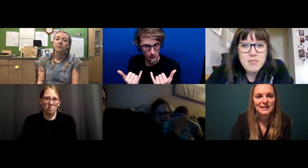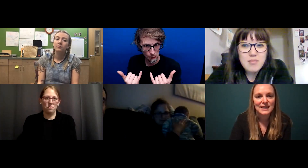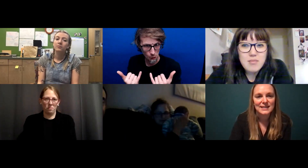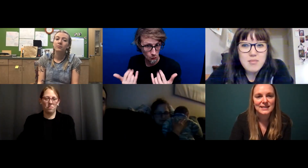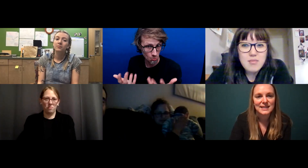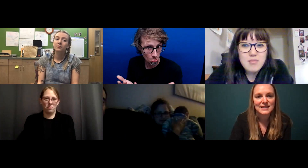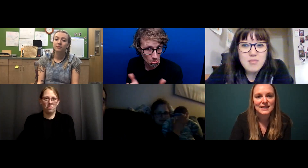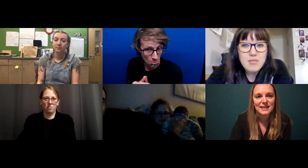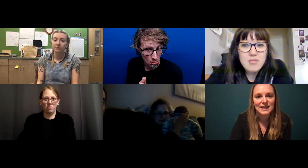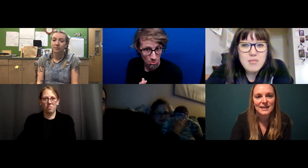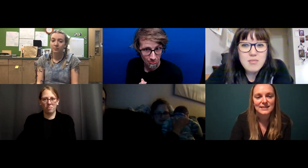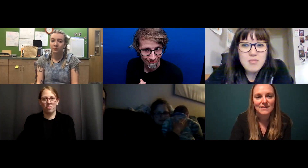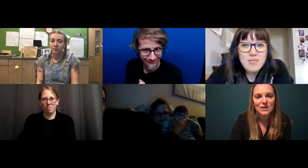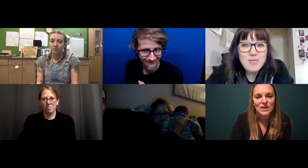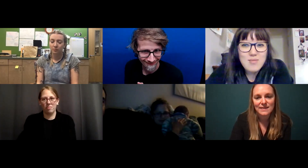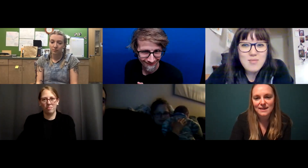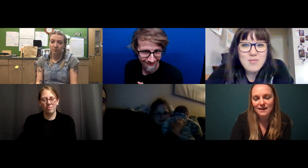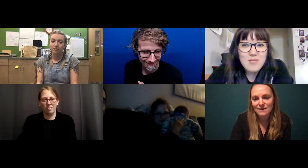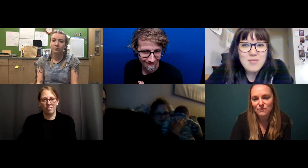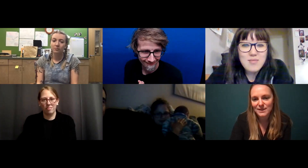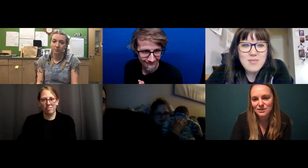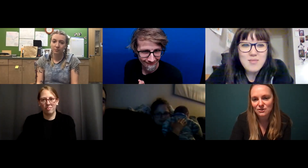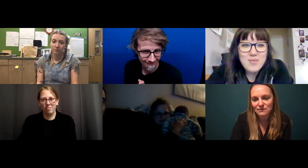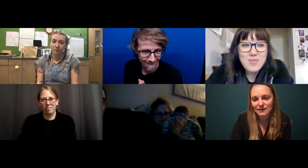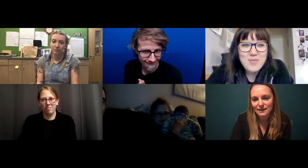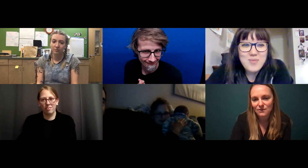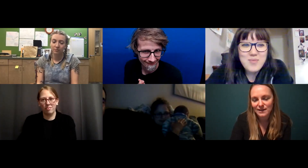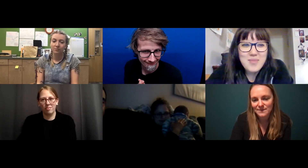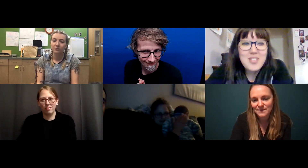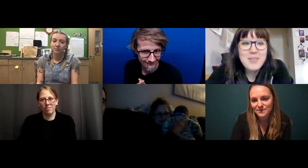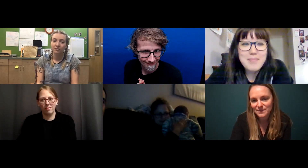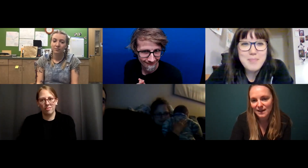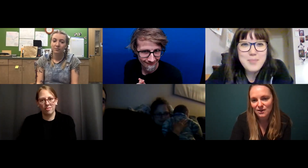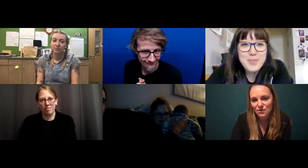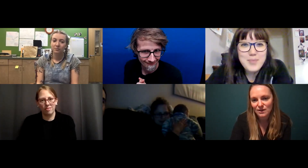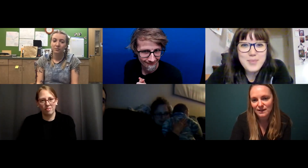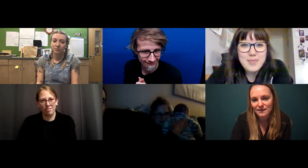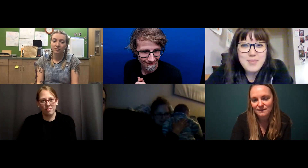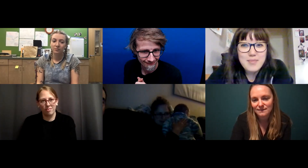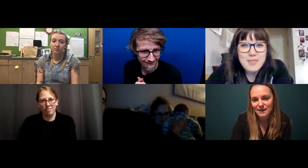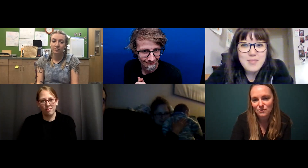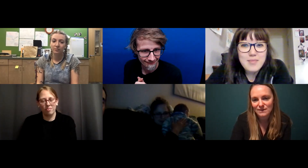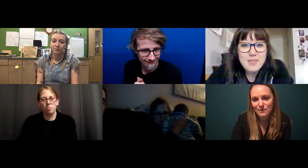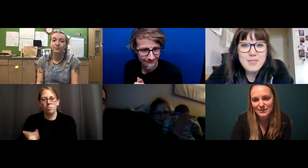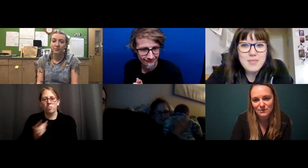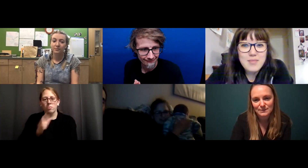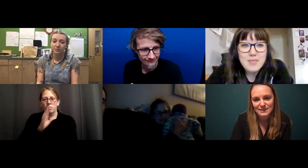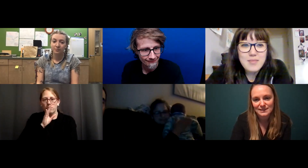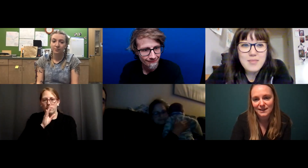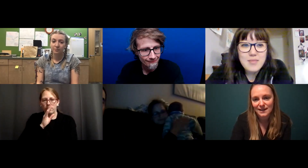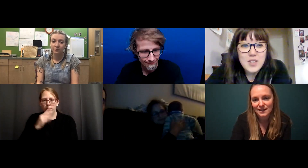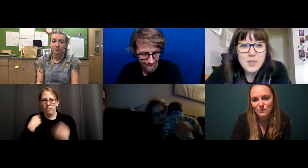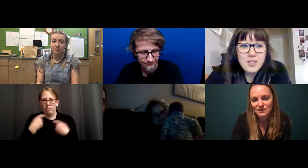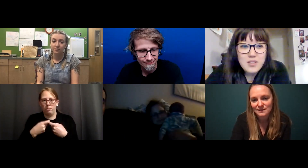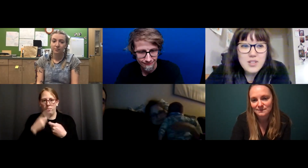Pues, ¿qué se sienten que quieren saber hoy día? ¿Qué información quieren hoy? ¿Hay alguna información